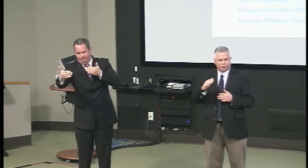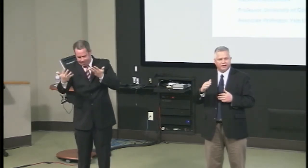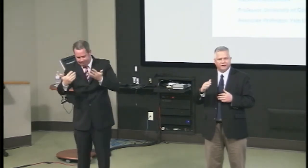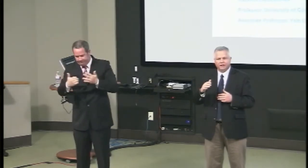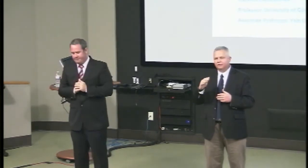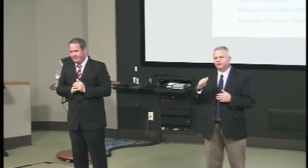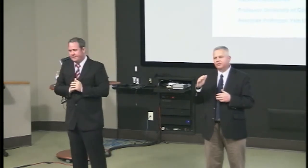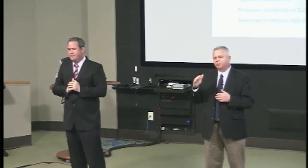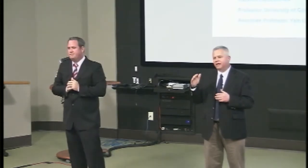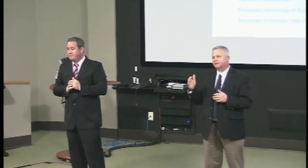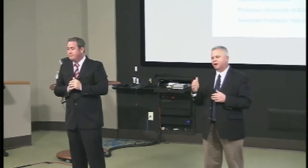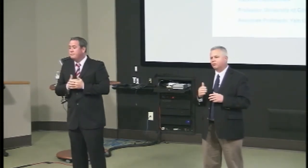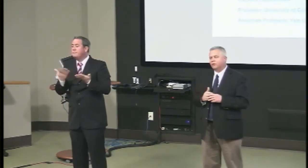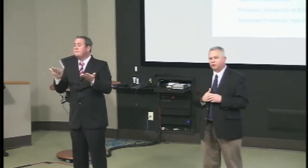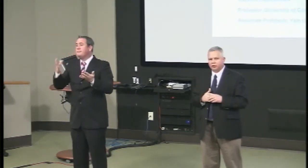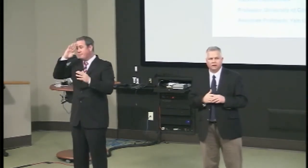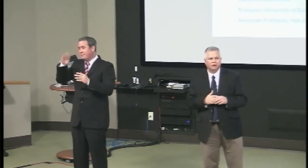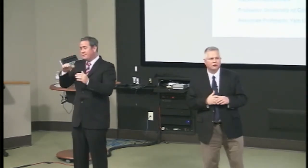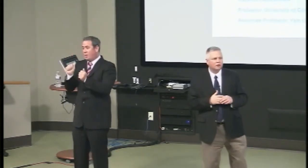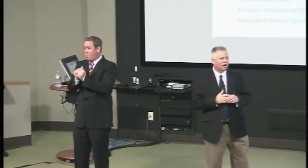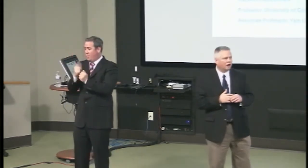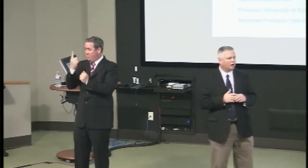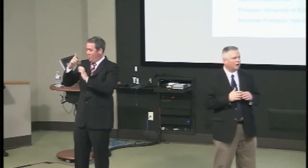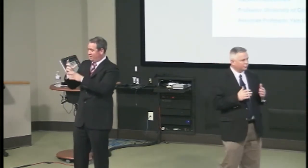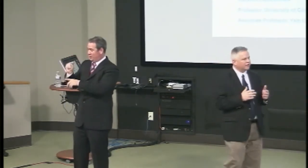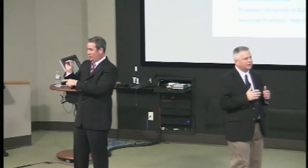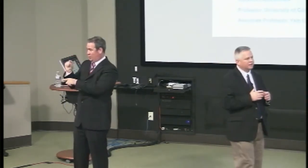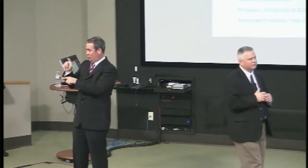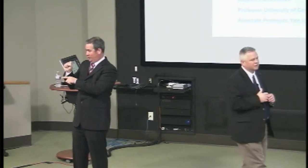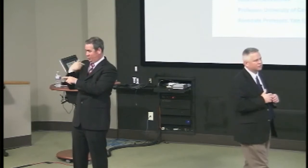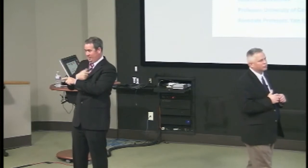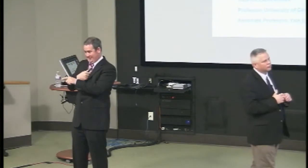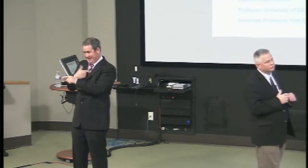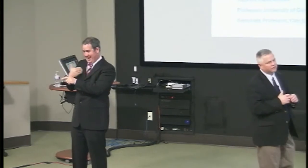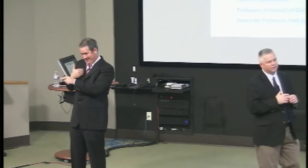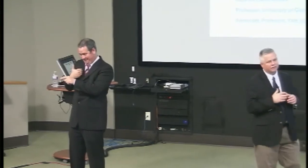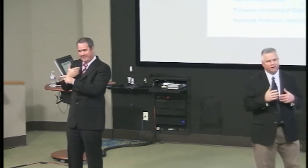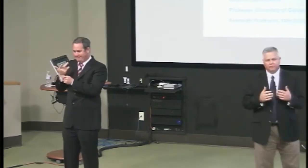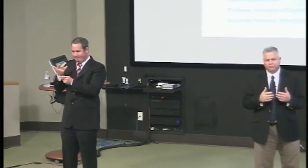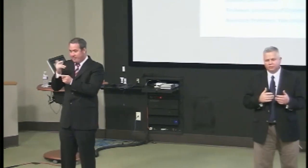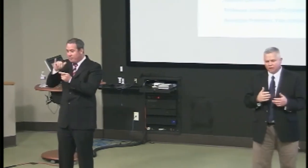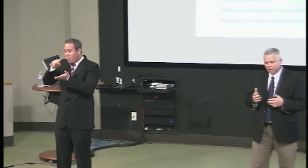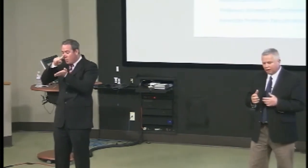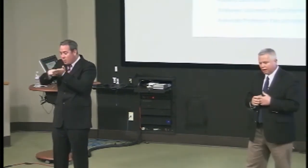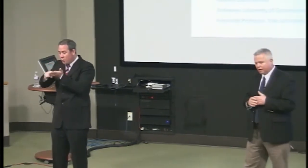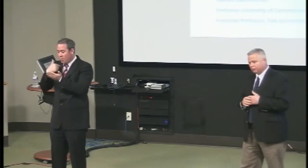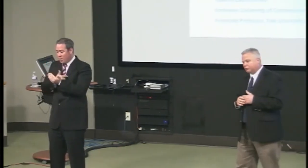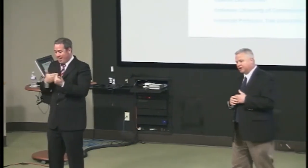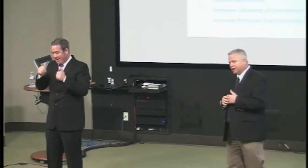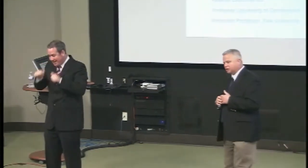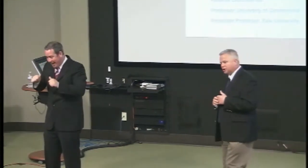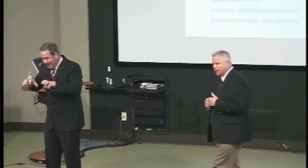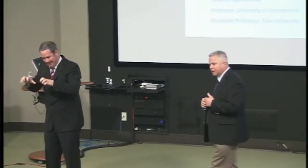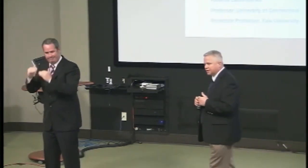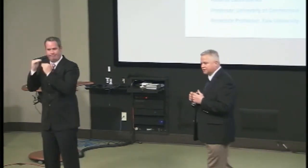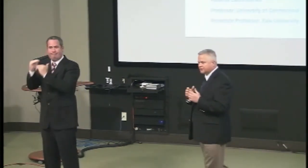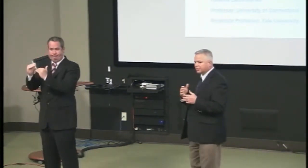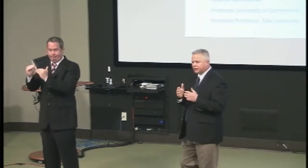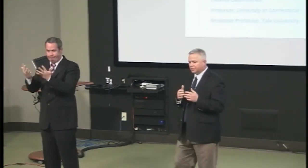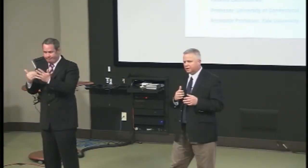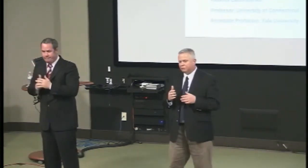at present, even the best of our work on reading disorders and their remediation